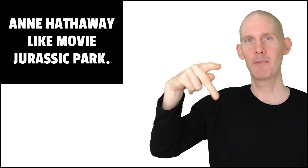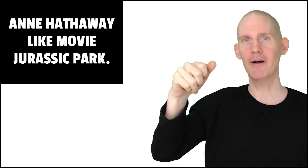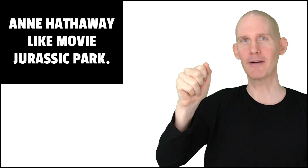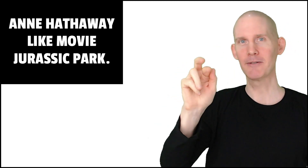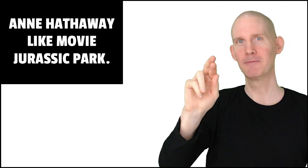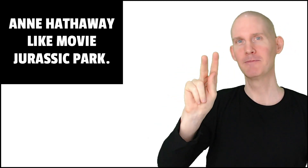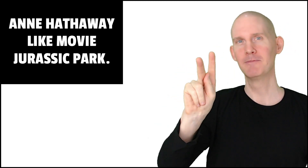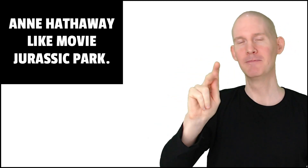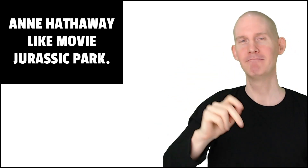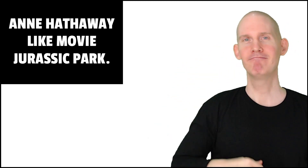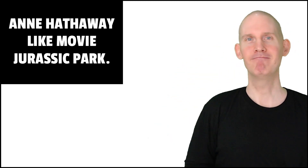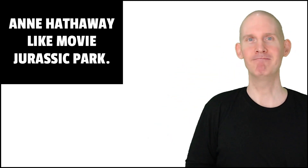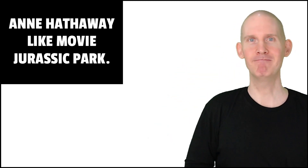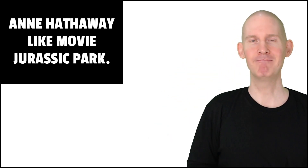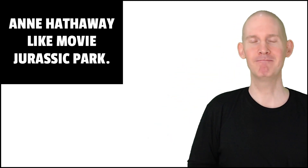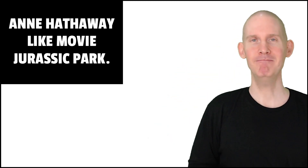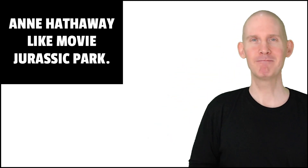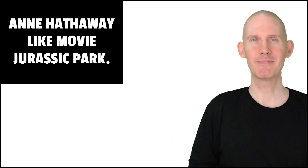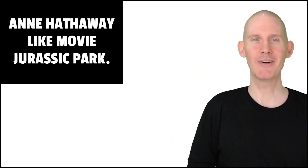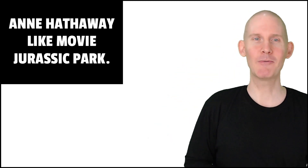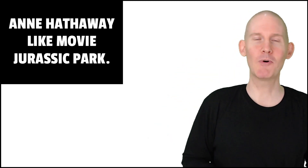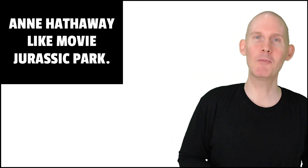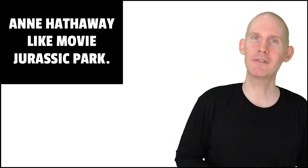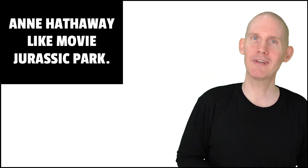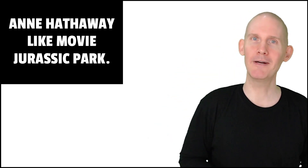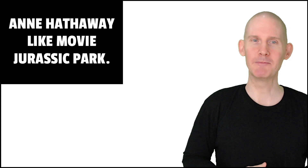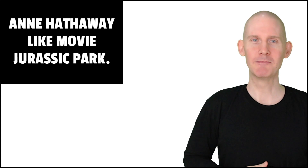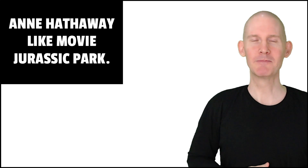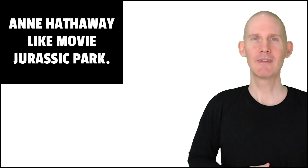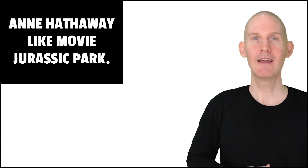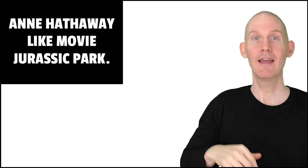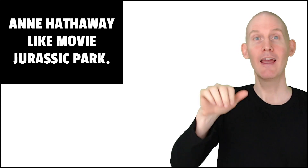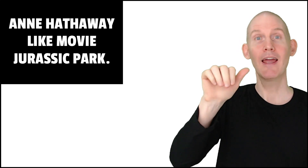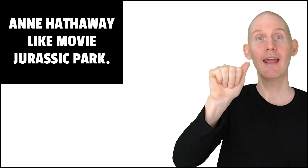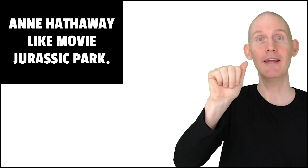Park. All right, one more time. Anne